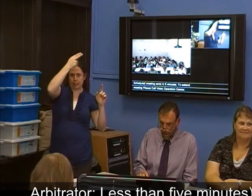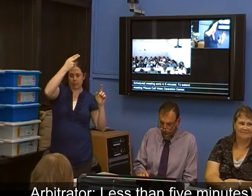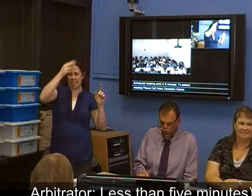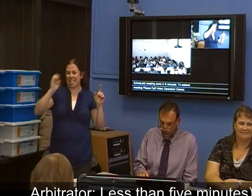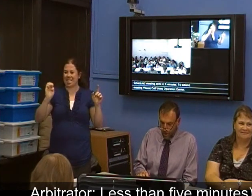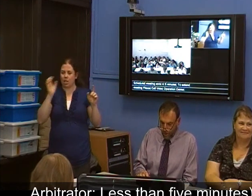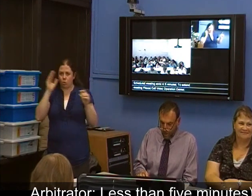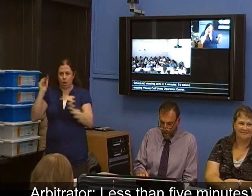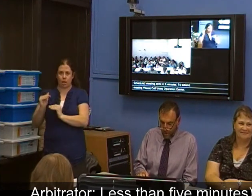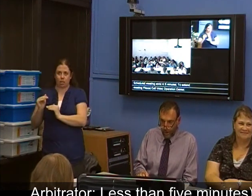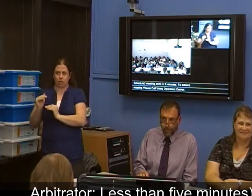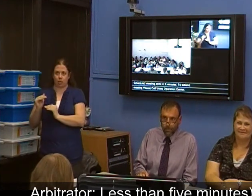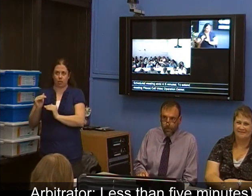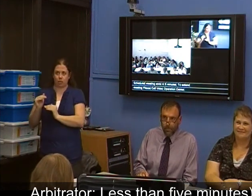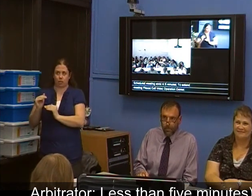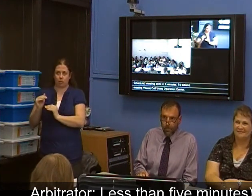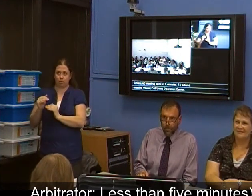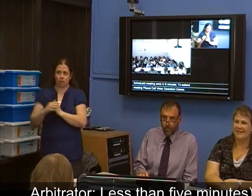You're going to be doing...